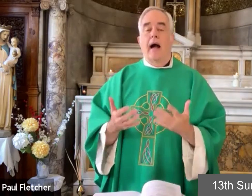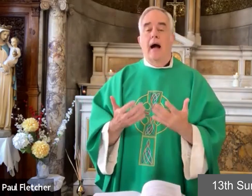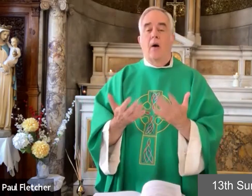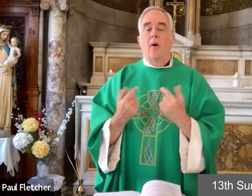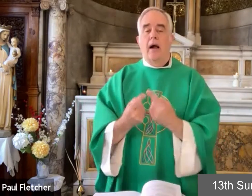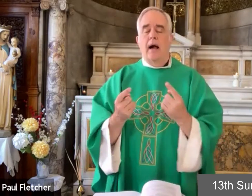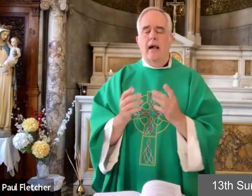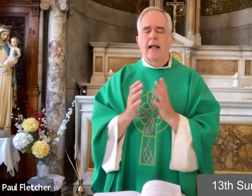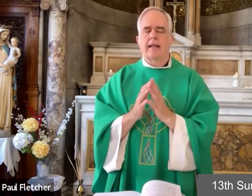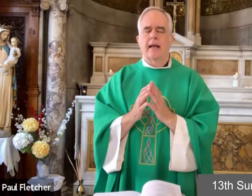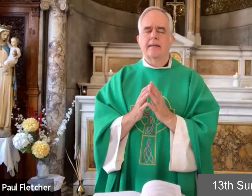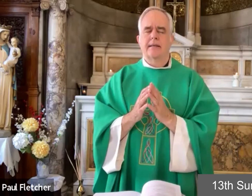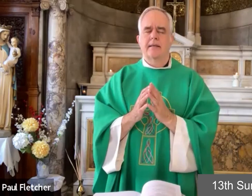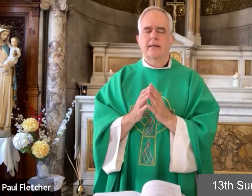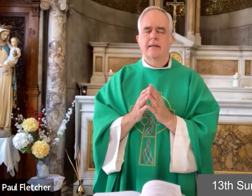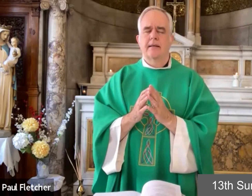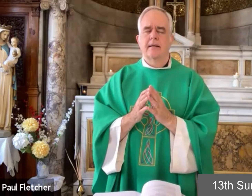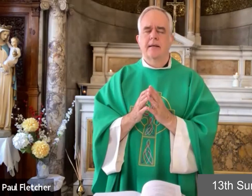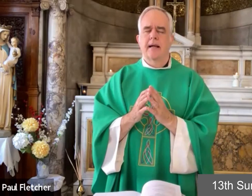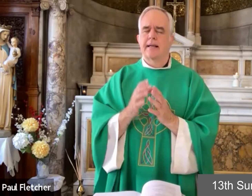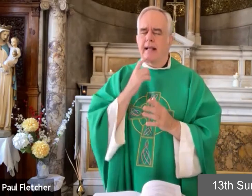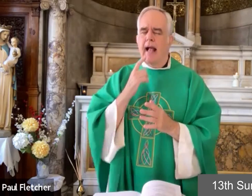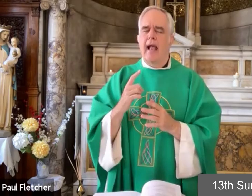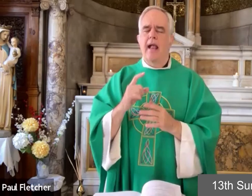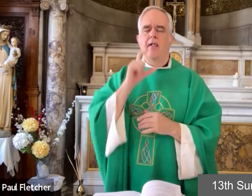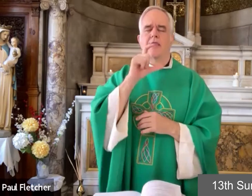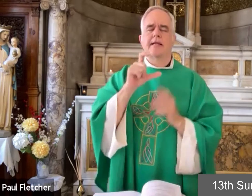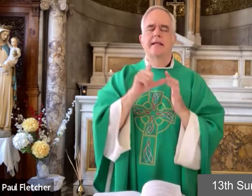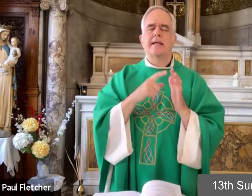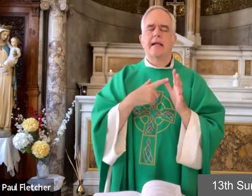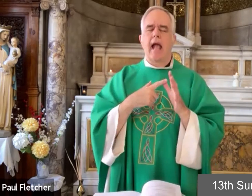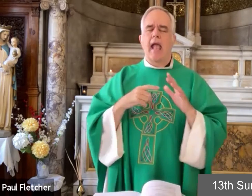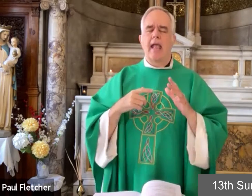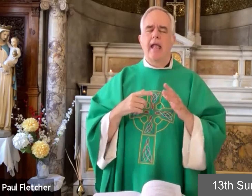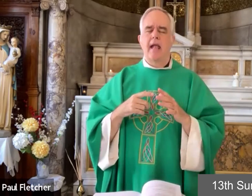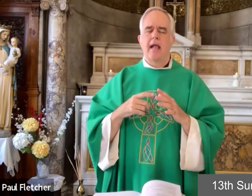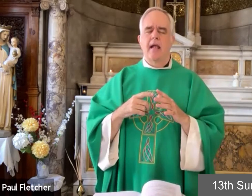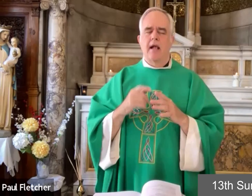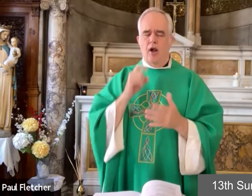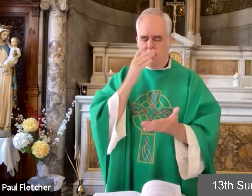Now, let us say the CDA